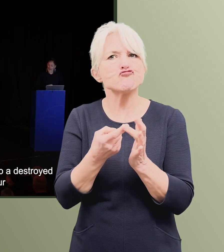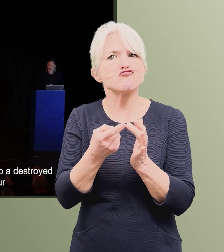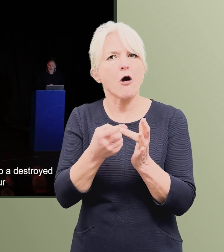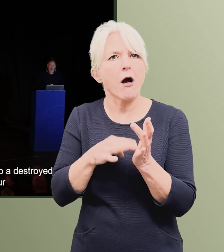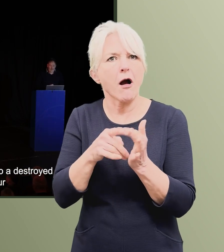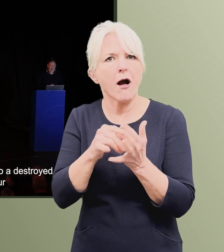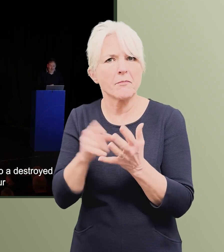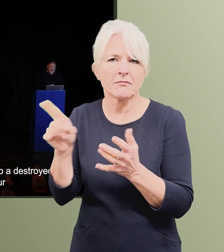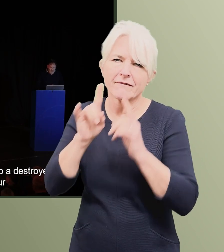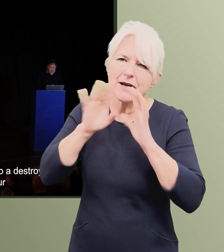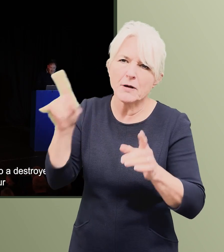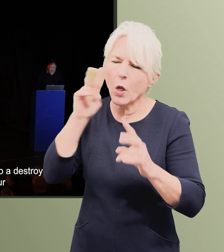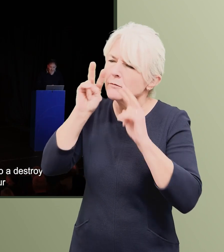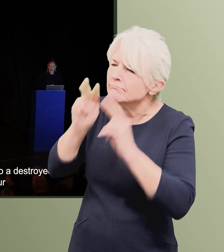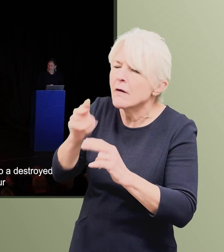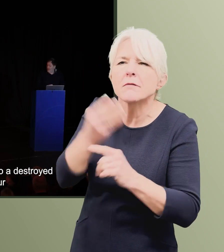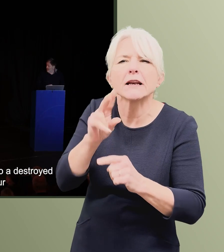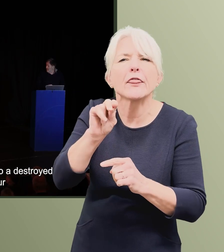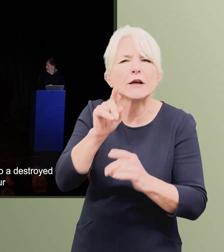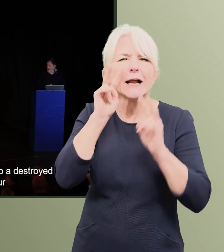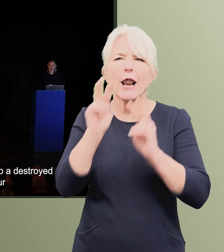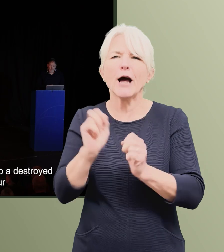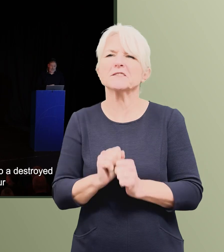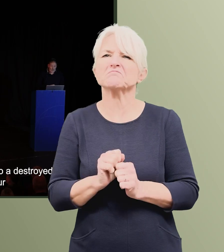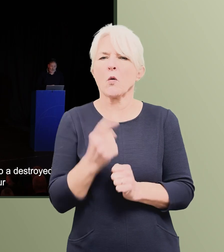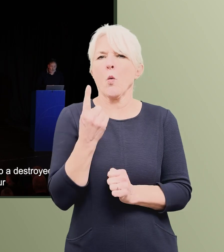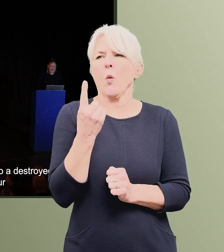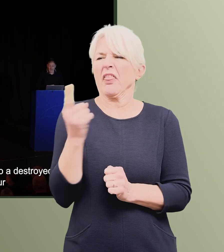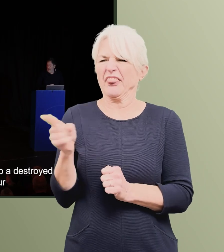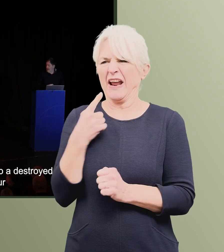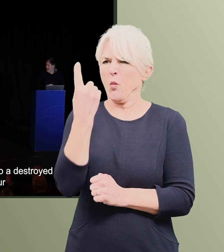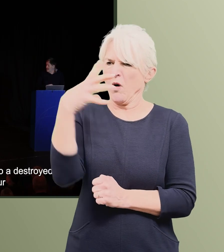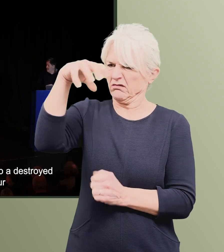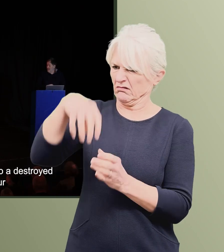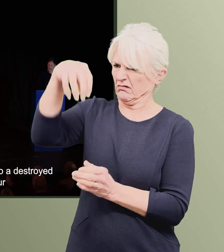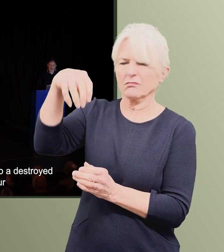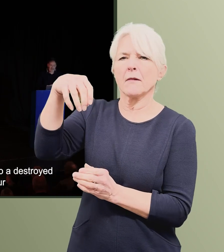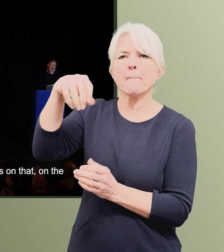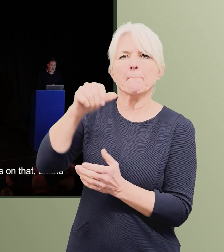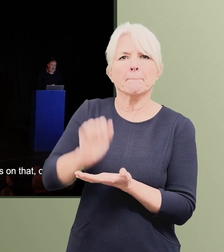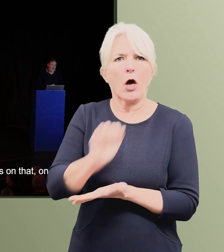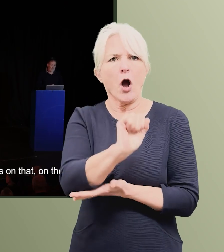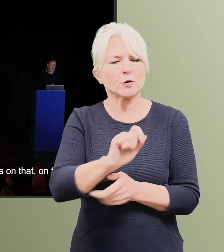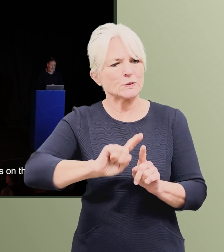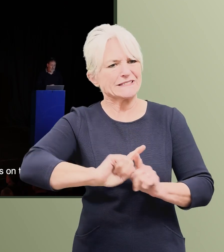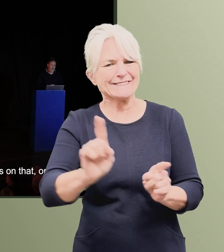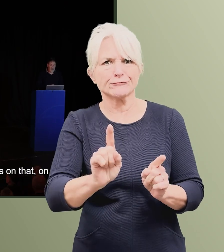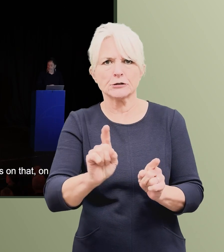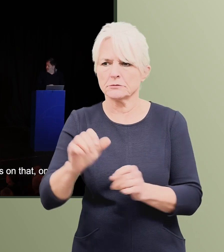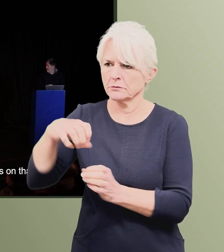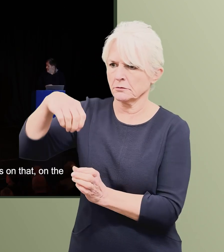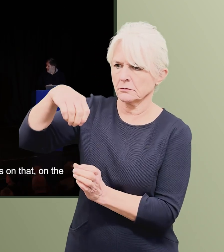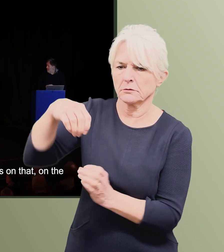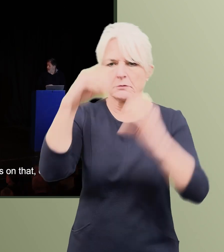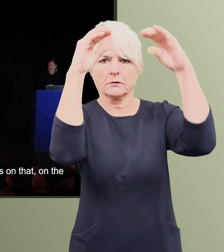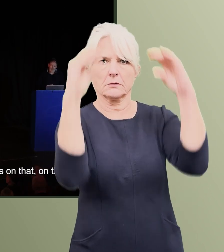1930s and considered it to be a capstone belonging to a destroyed dolmen. And so that was one of our targets for rock art.